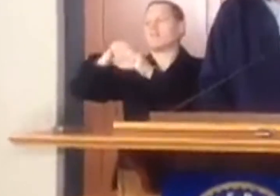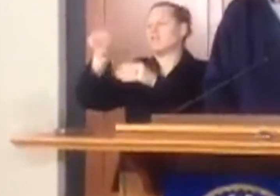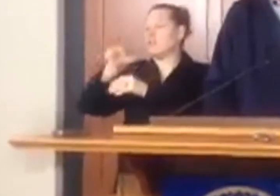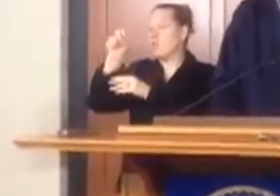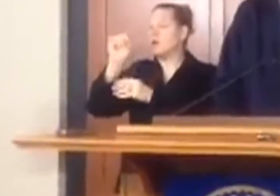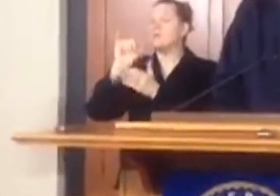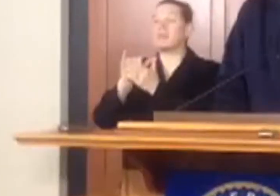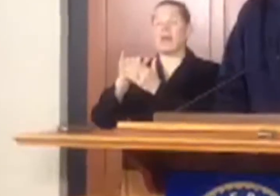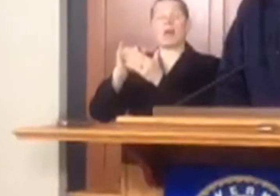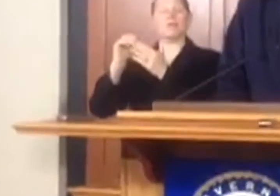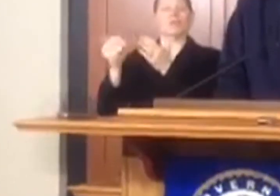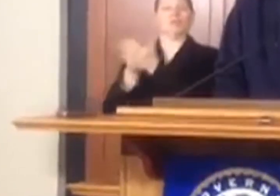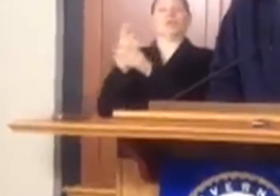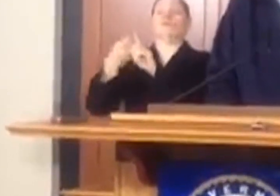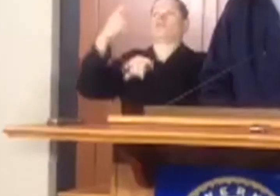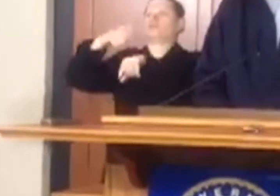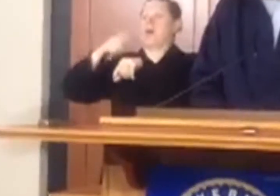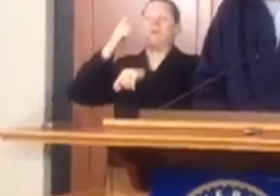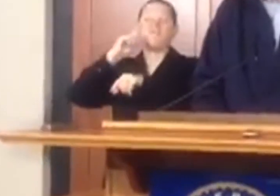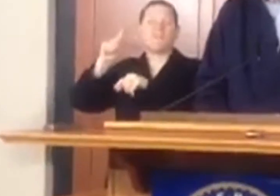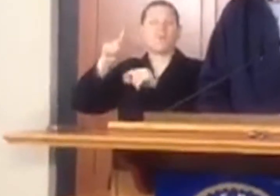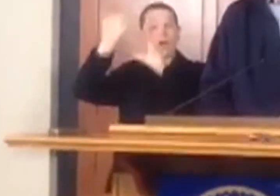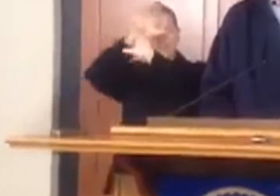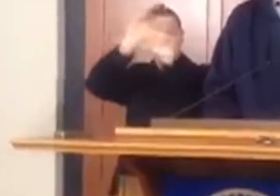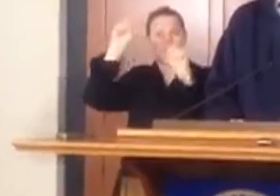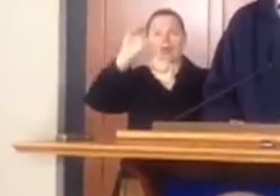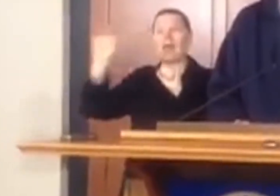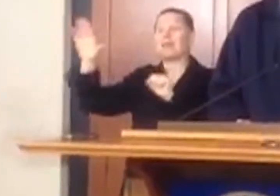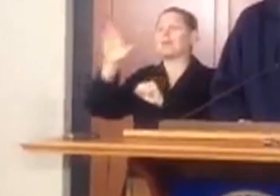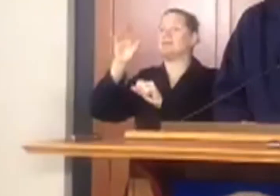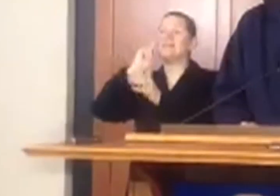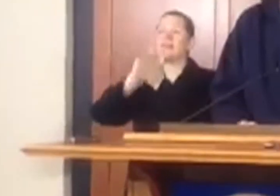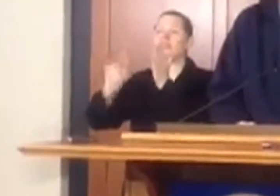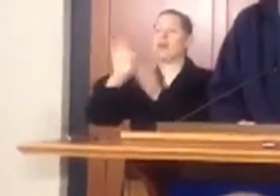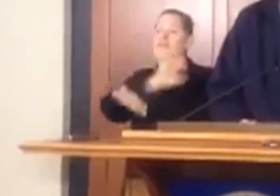for the President and his Secretary of Energy to have taken, and it is greatly appreciated.